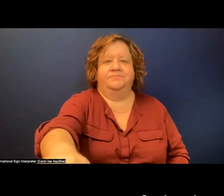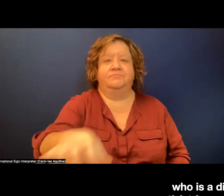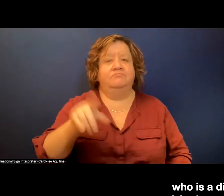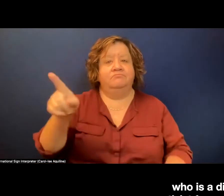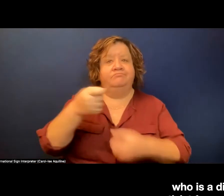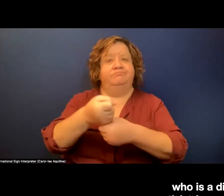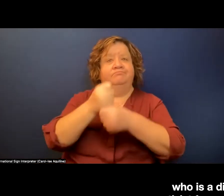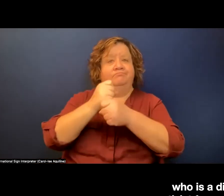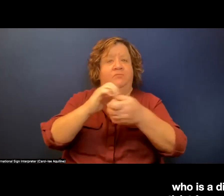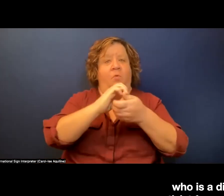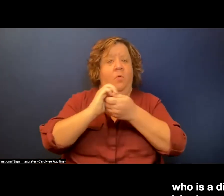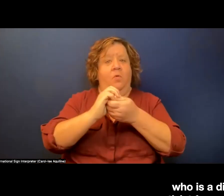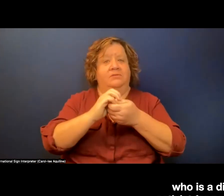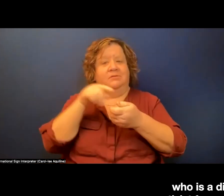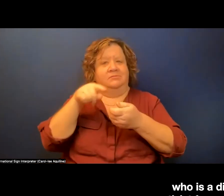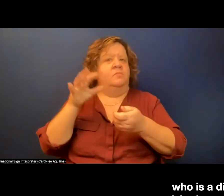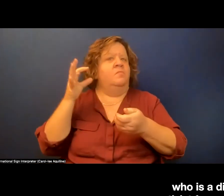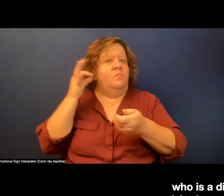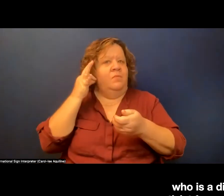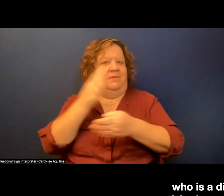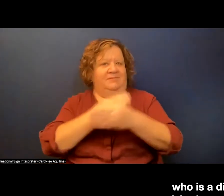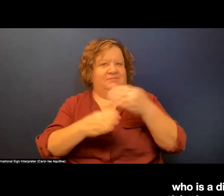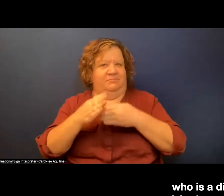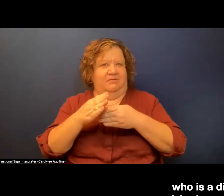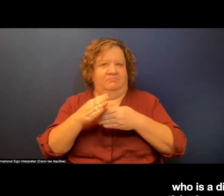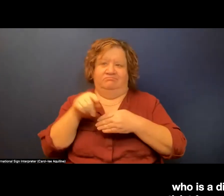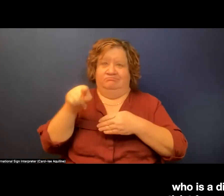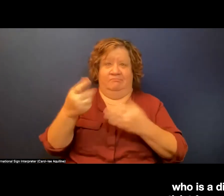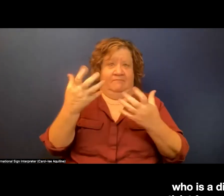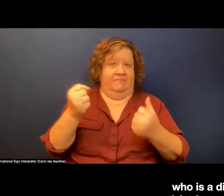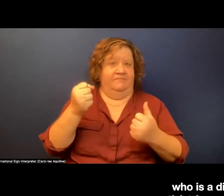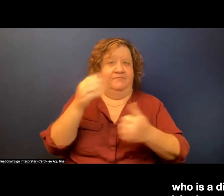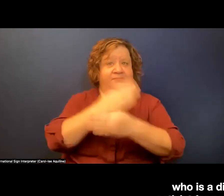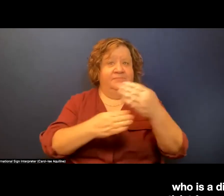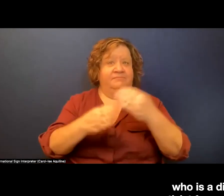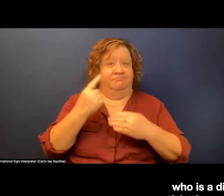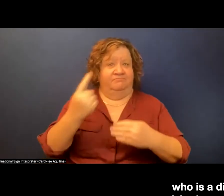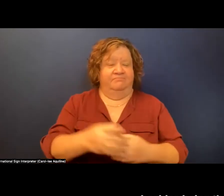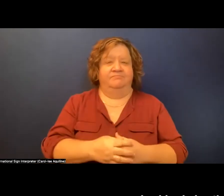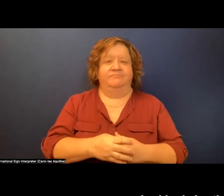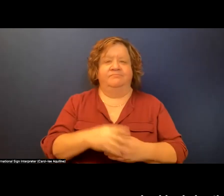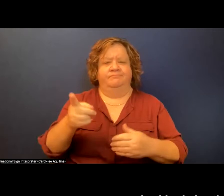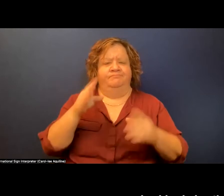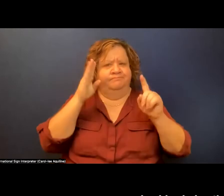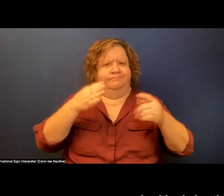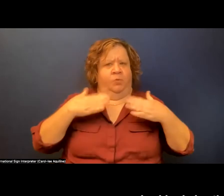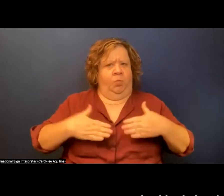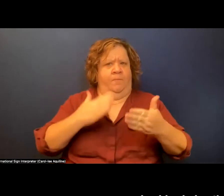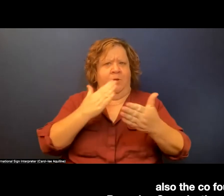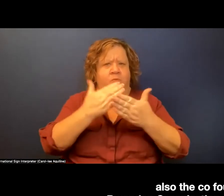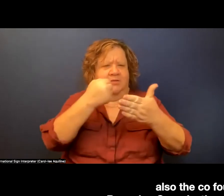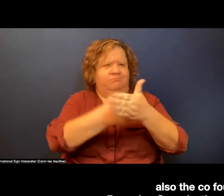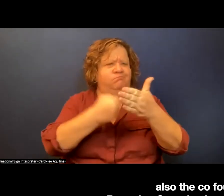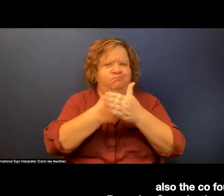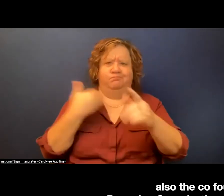is a woman with disability who's a disability rights activist for nearly 20 years. She's also, besides being